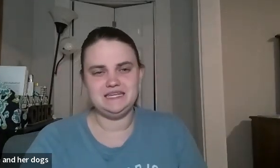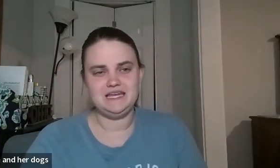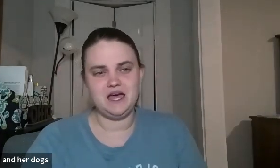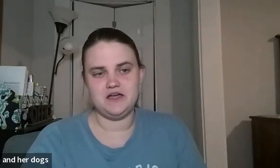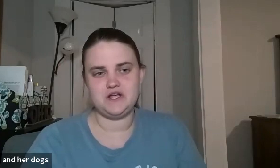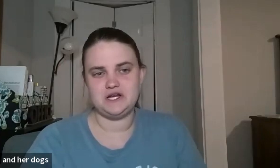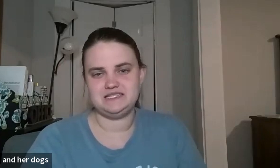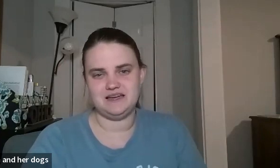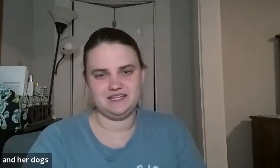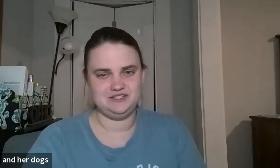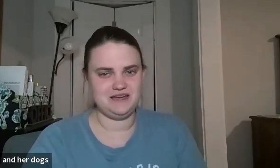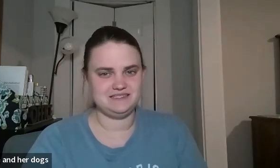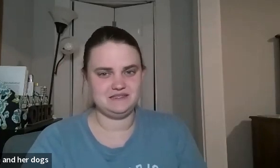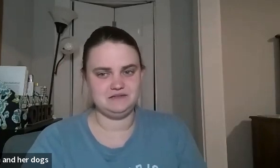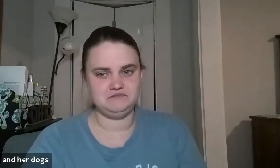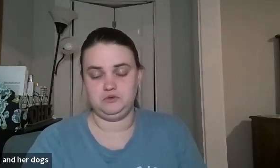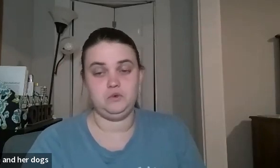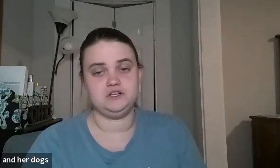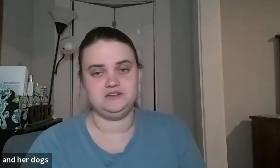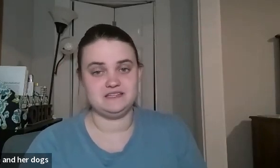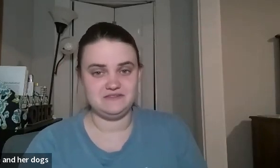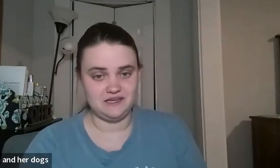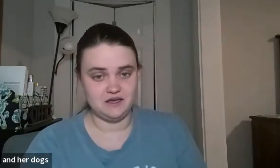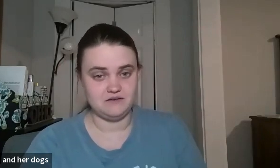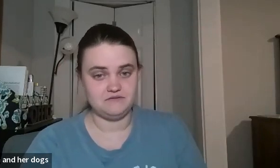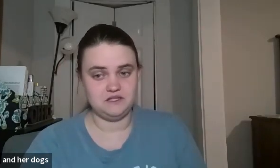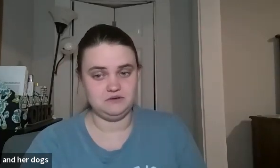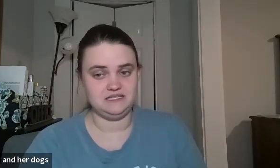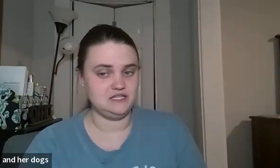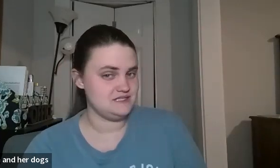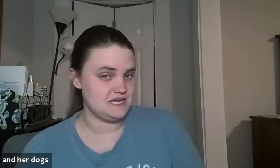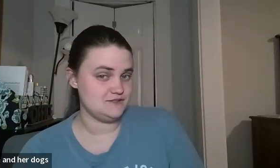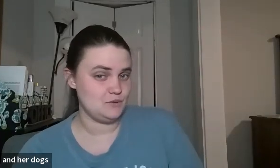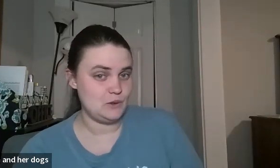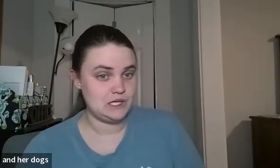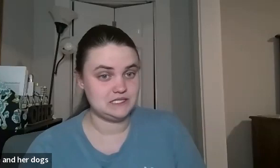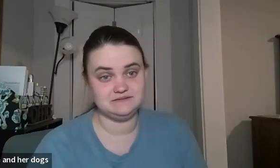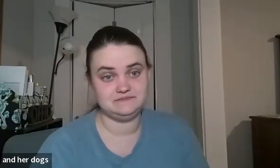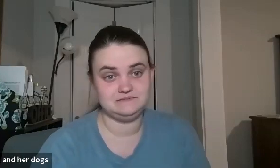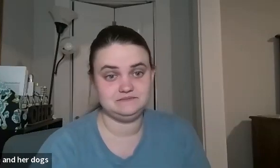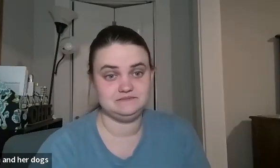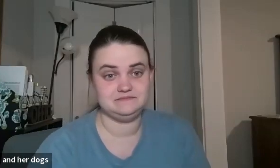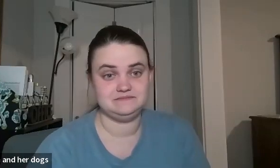Any other signs you guys can, or words you guys can think of that you would like to know the signs for?